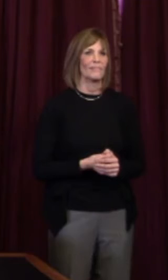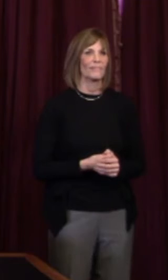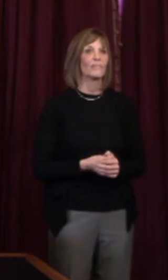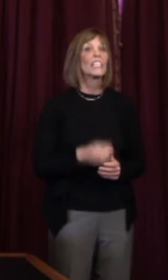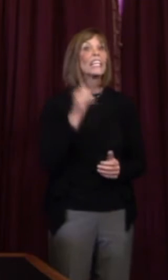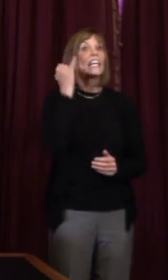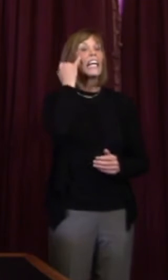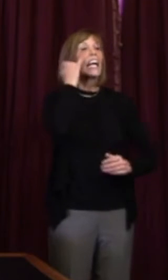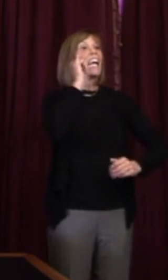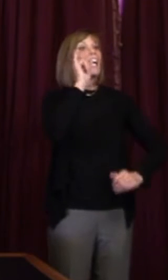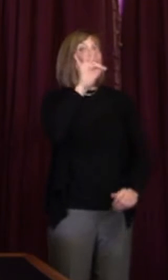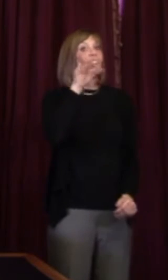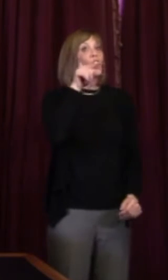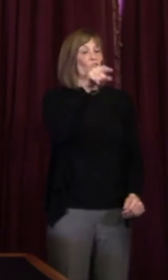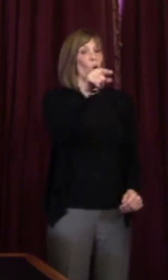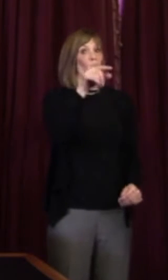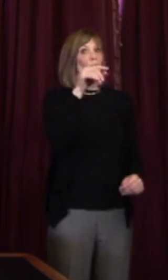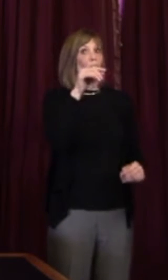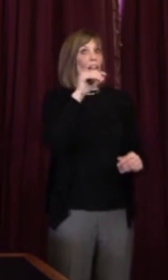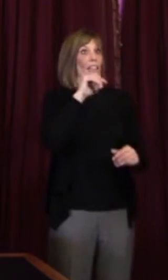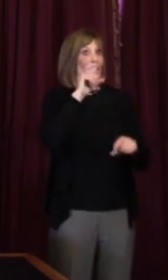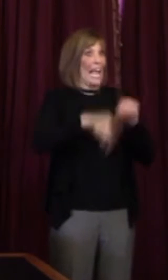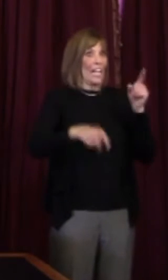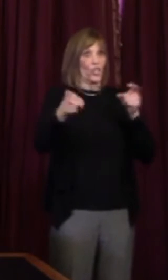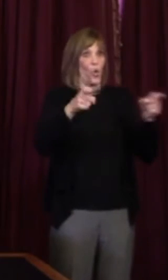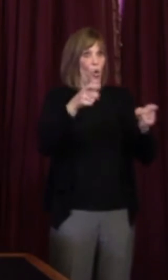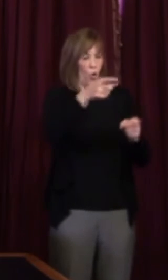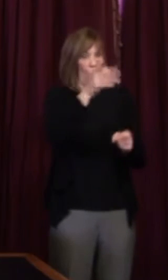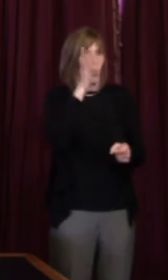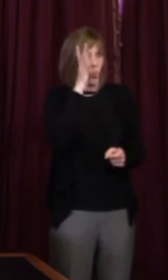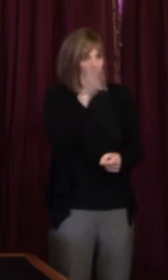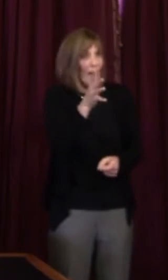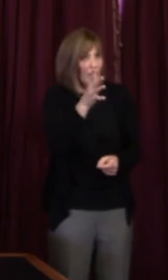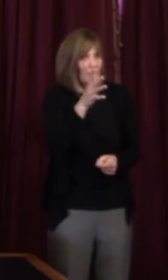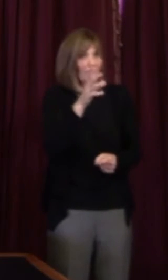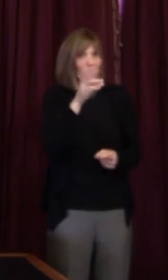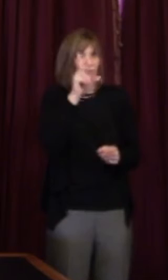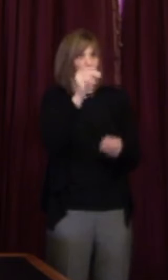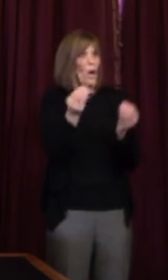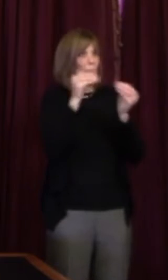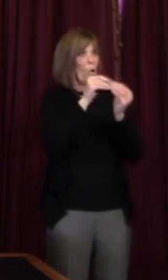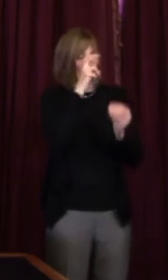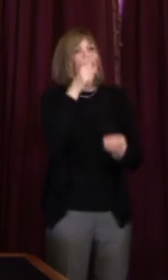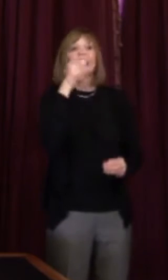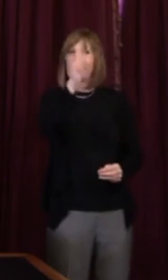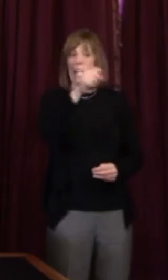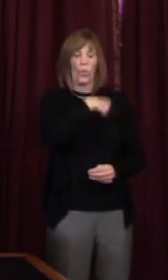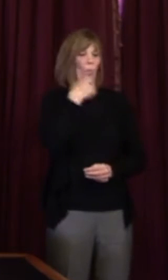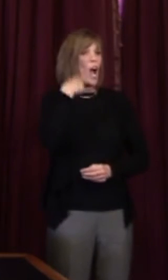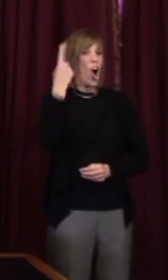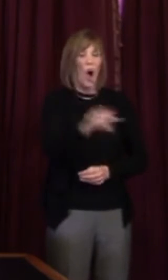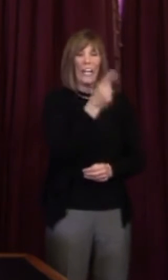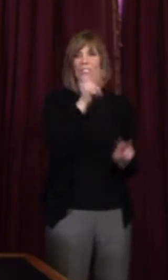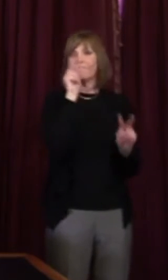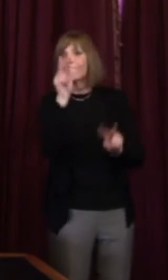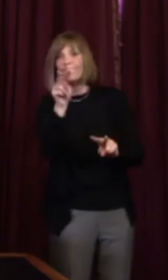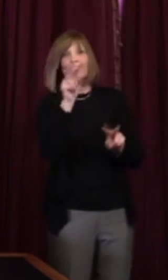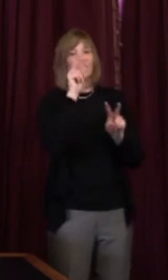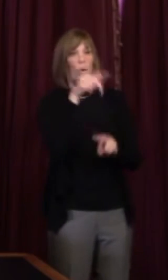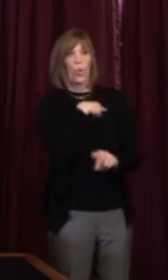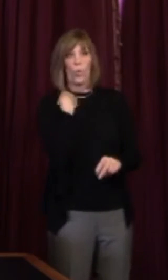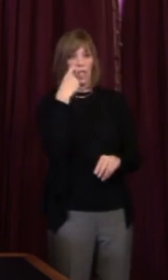Yep. That's always on the table. So that's why we talk daily with our hospital systems to make sure. That's why we just